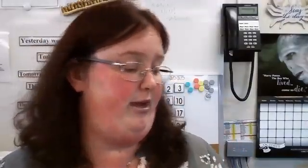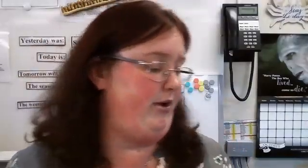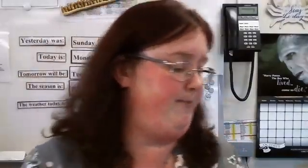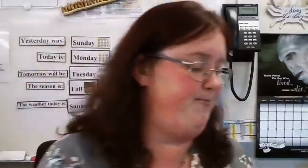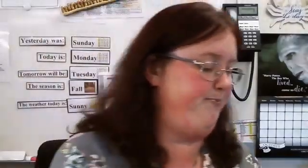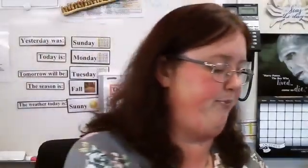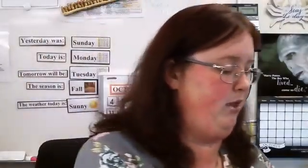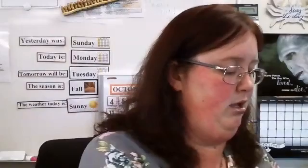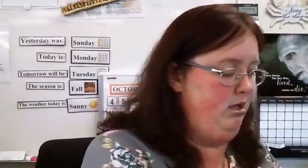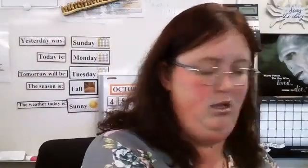angry.